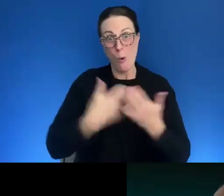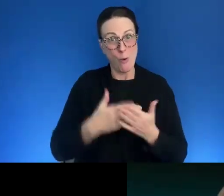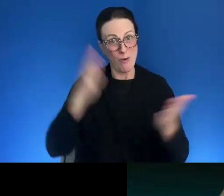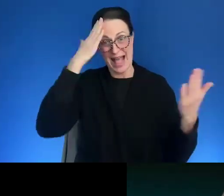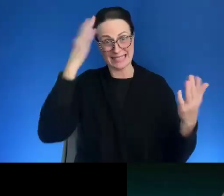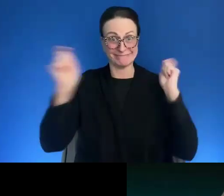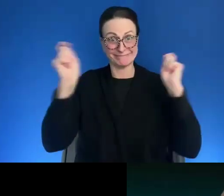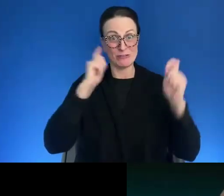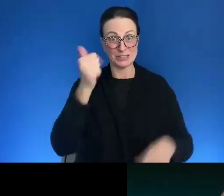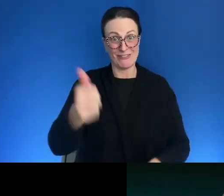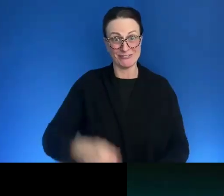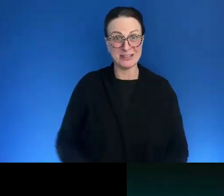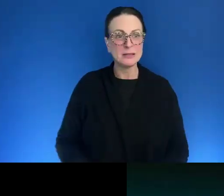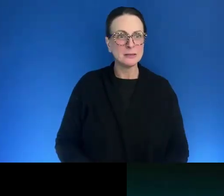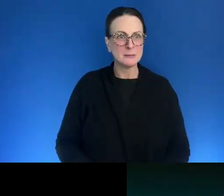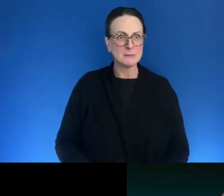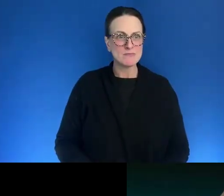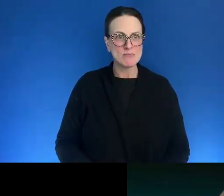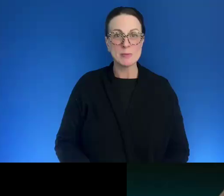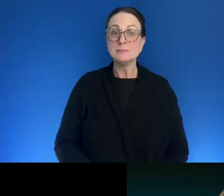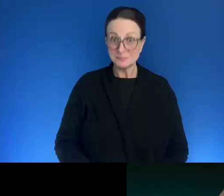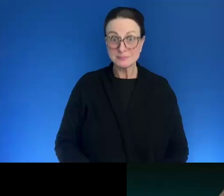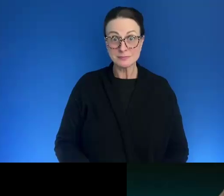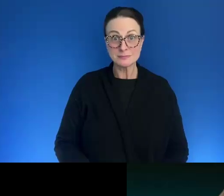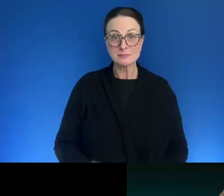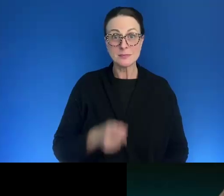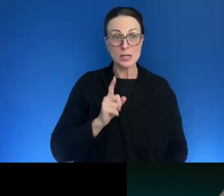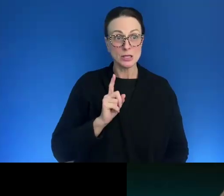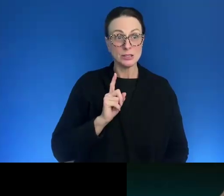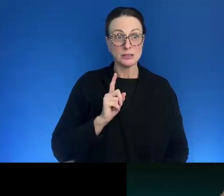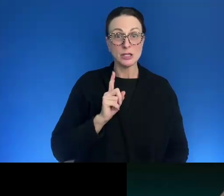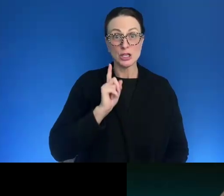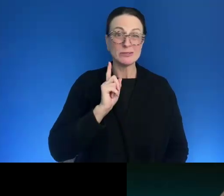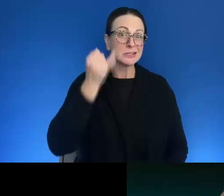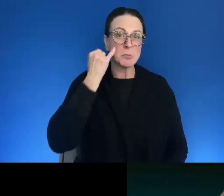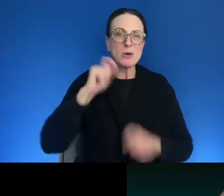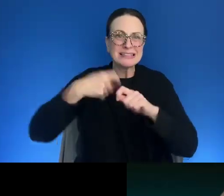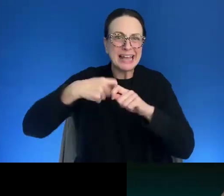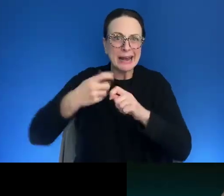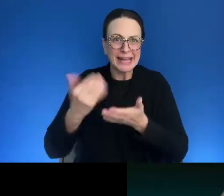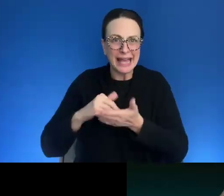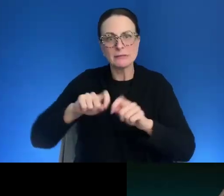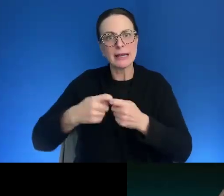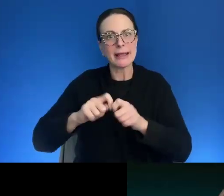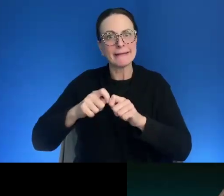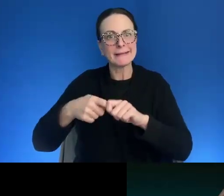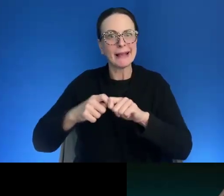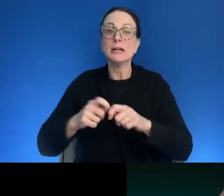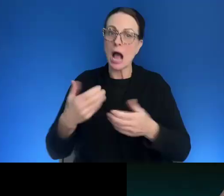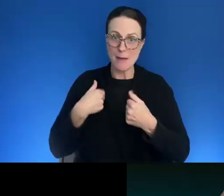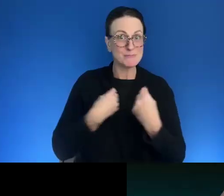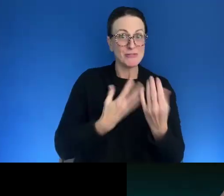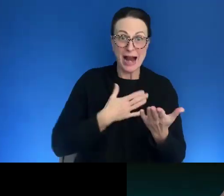is you and I, you in Vermont knitting, for instance, and then here I am providing my